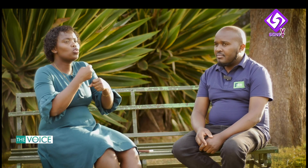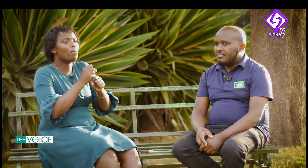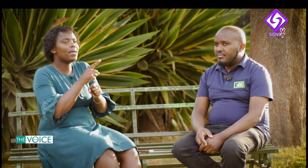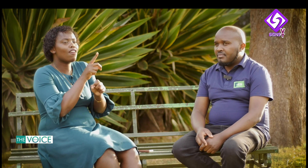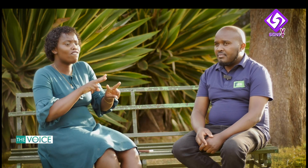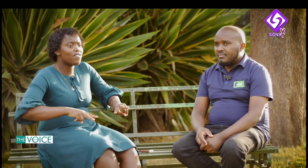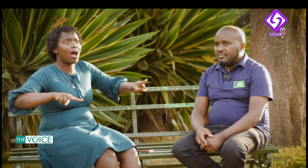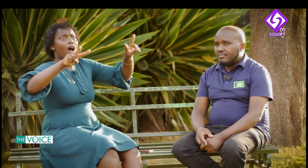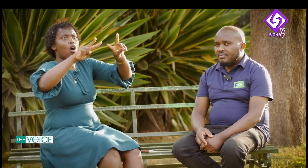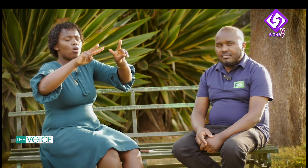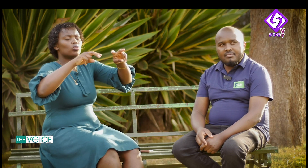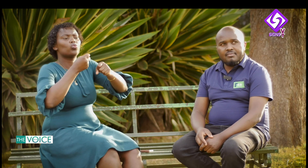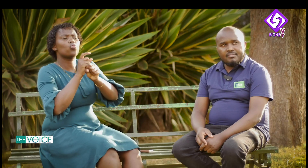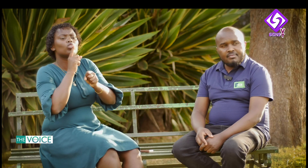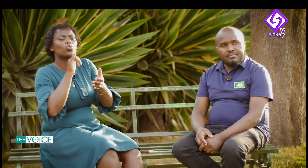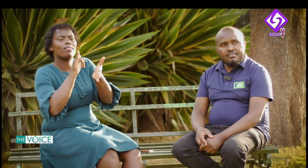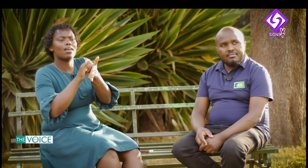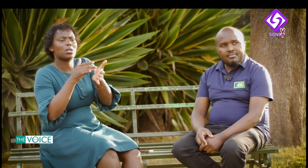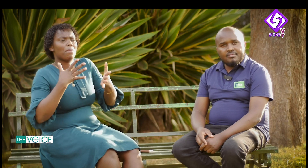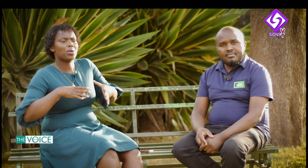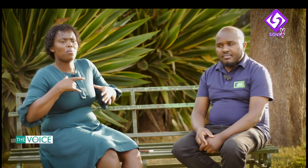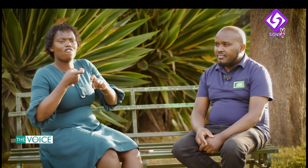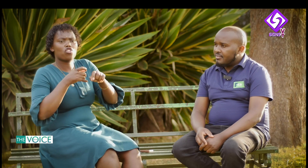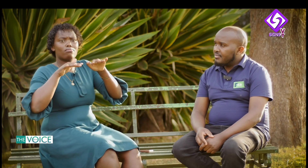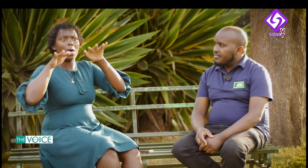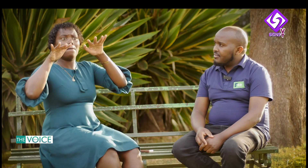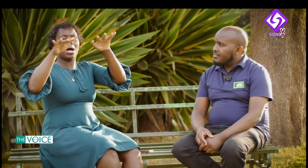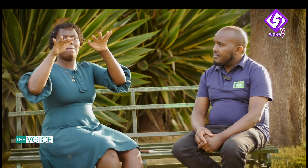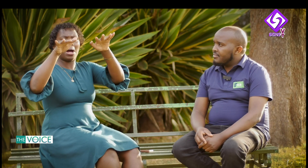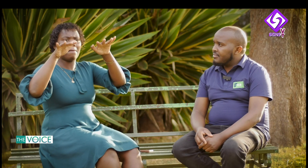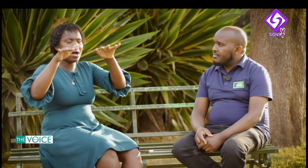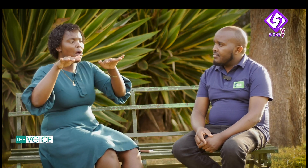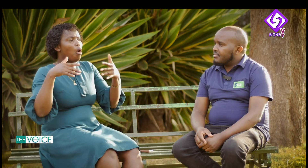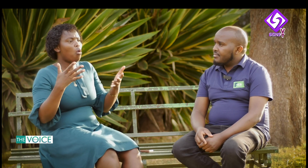ask you, what are the values